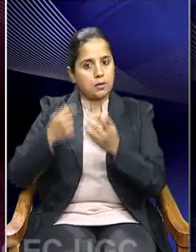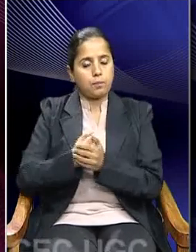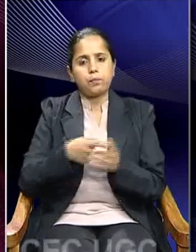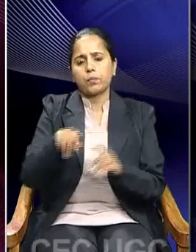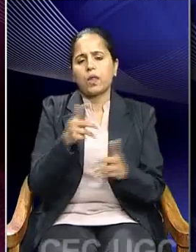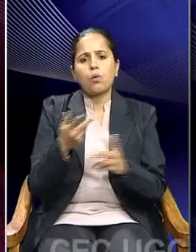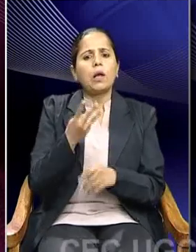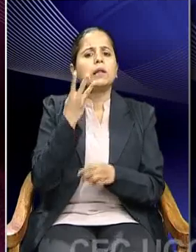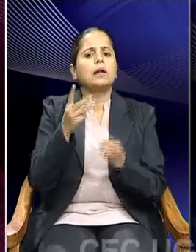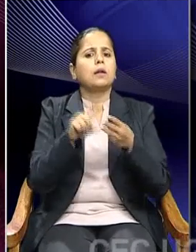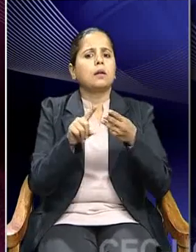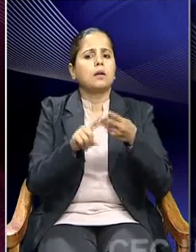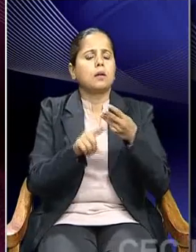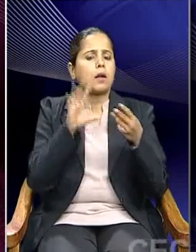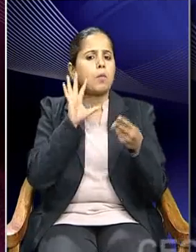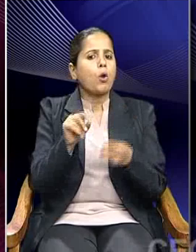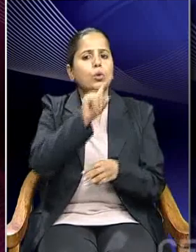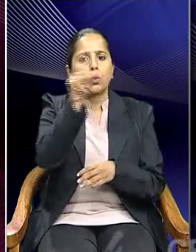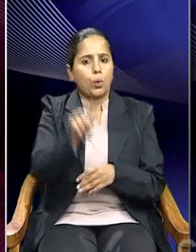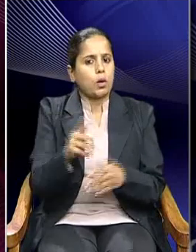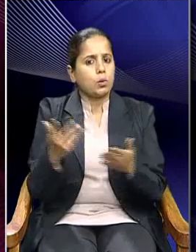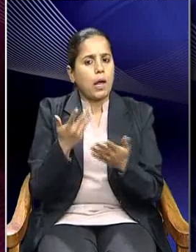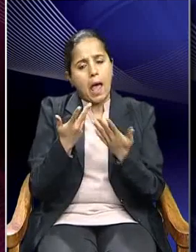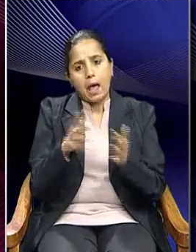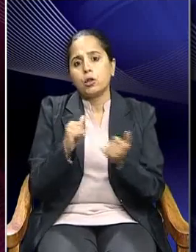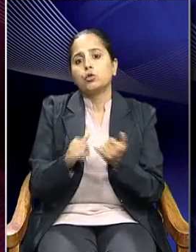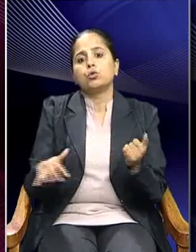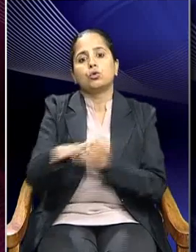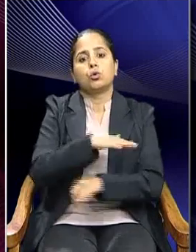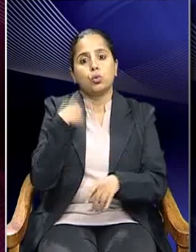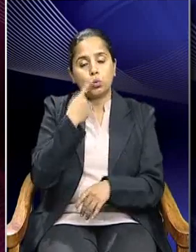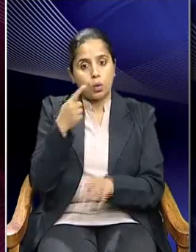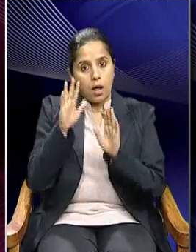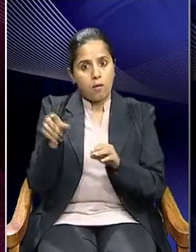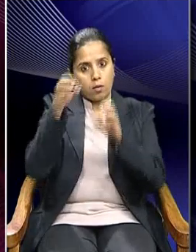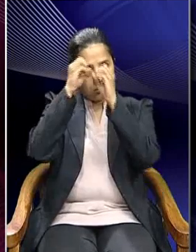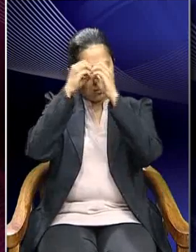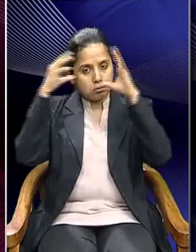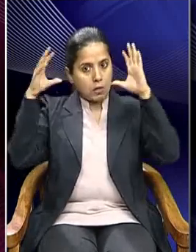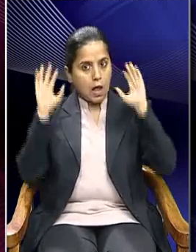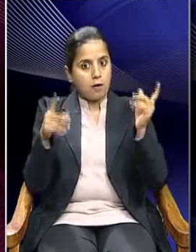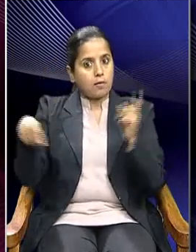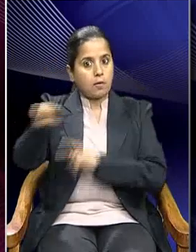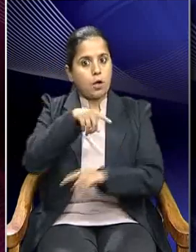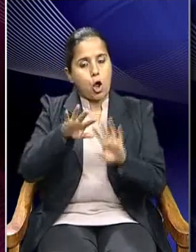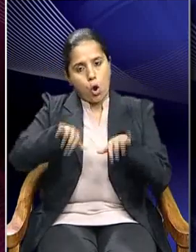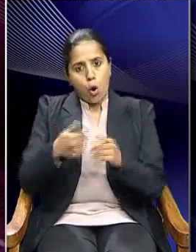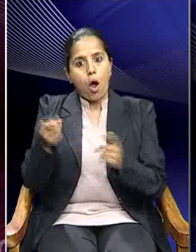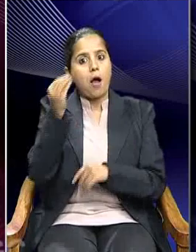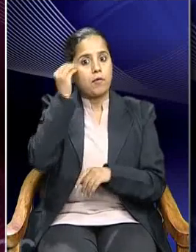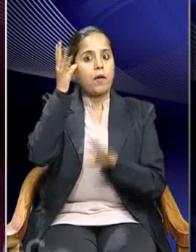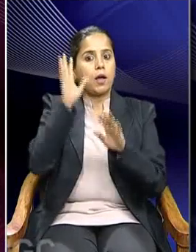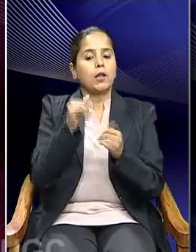what are the three important questions that any sociologist who has imaginations or is aware